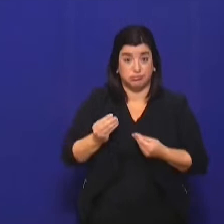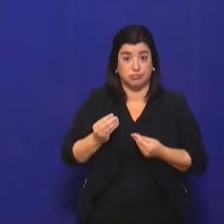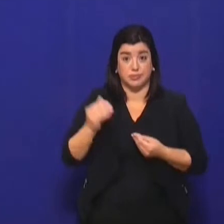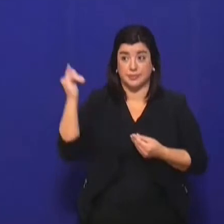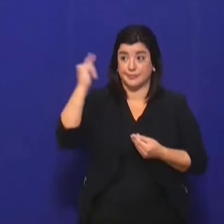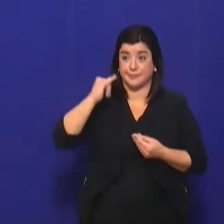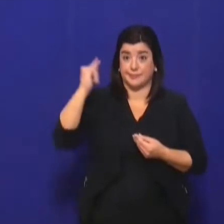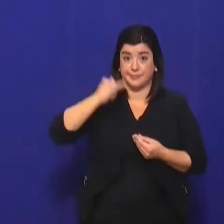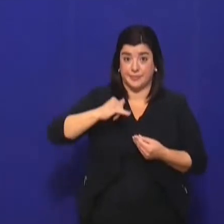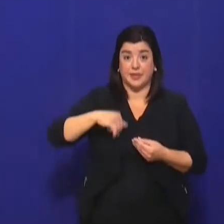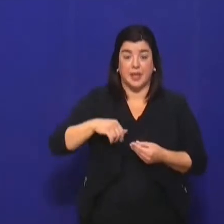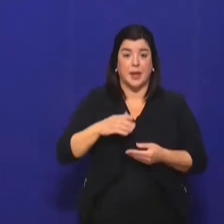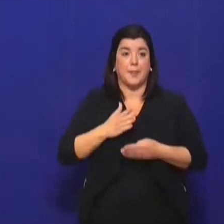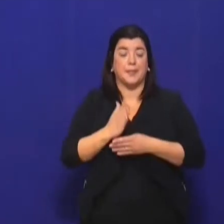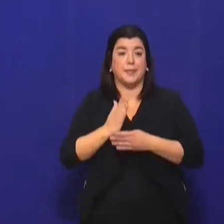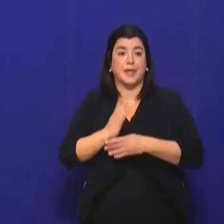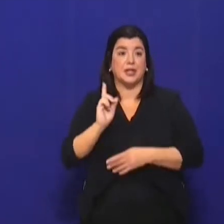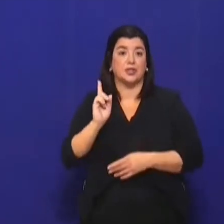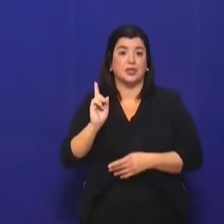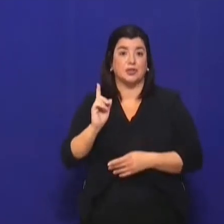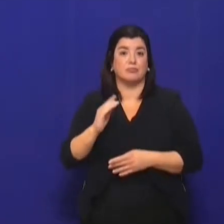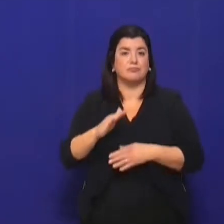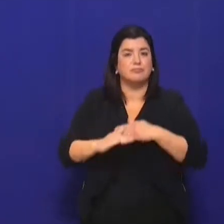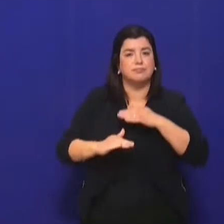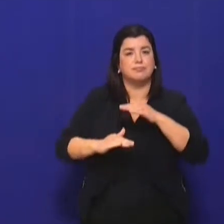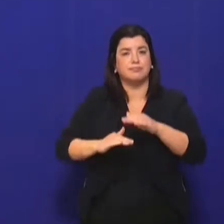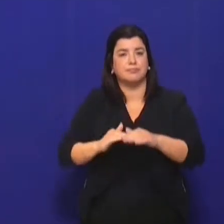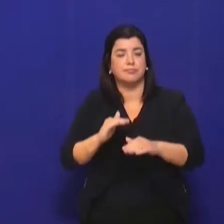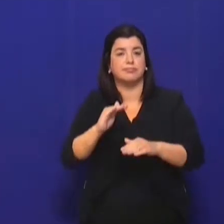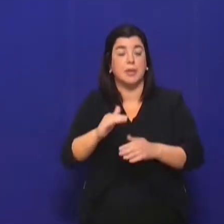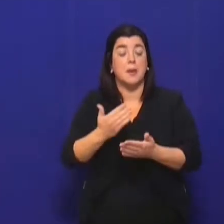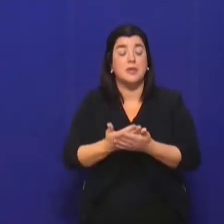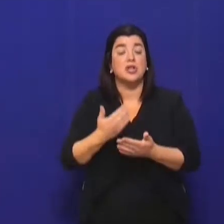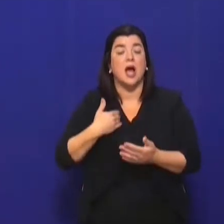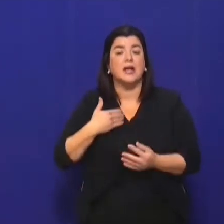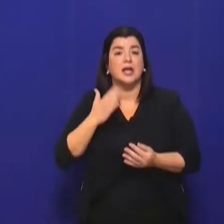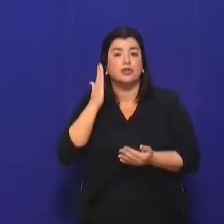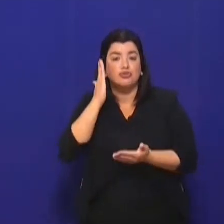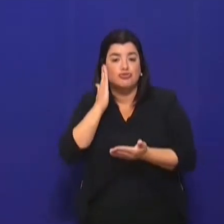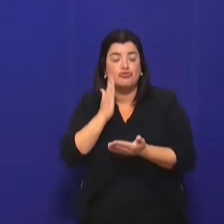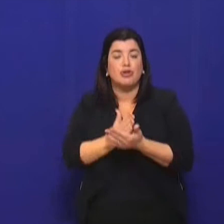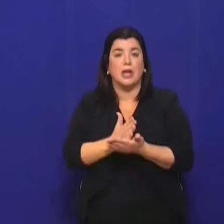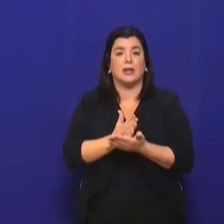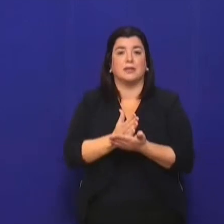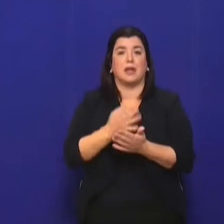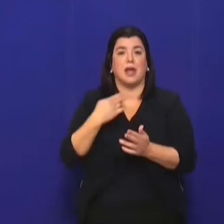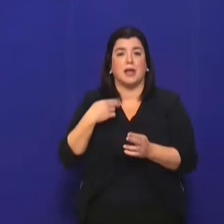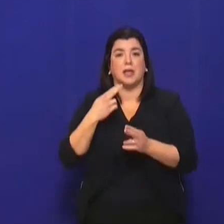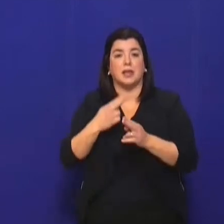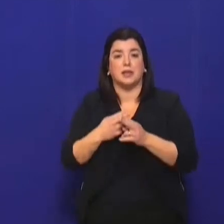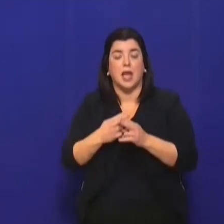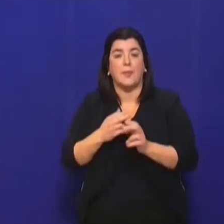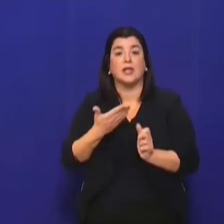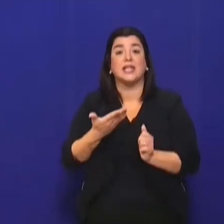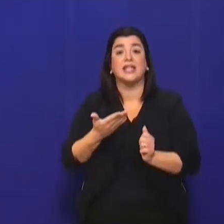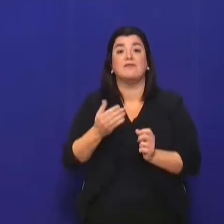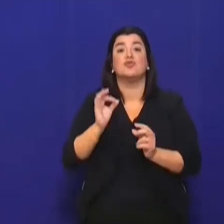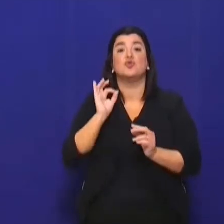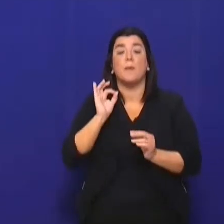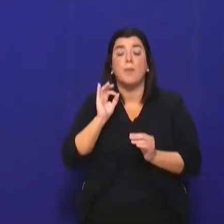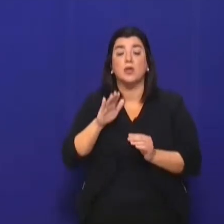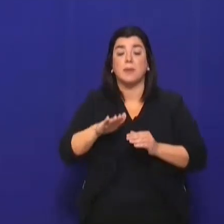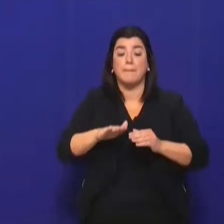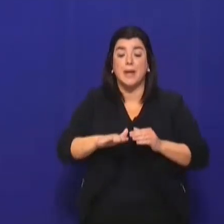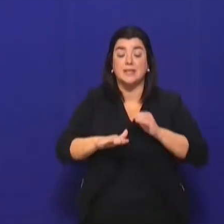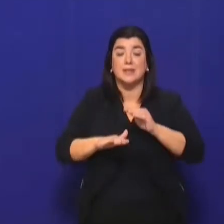taraw bdejna bil-mod biex aħna nkunu żgur li aħna nkunu qegħdin nimxu bil-proċessi propju